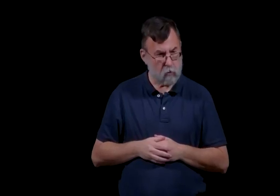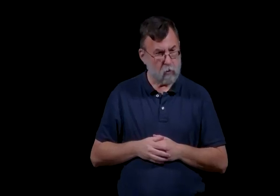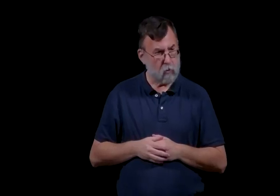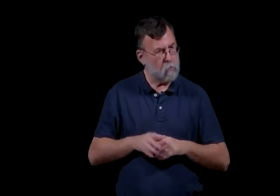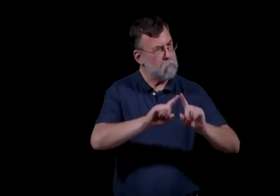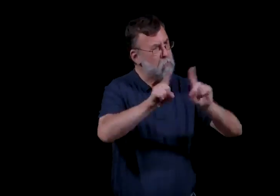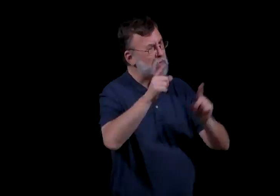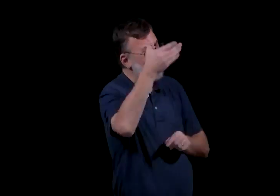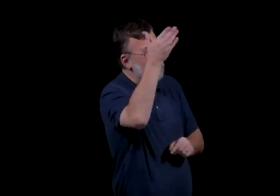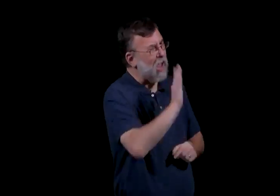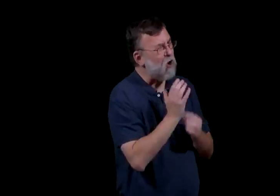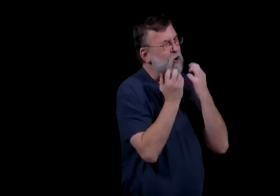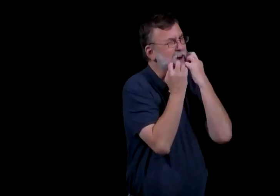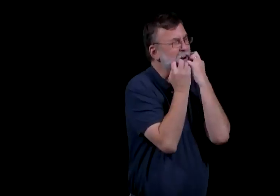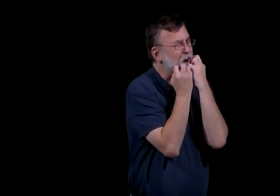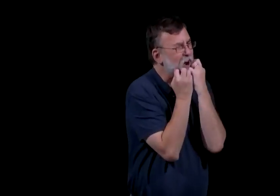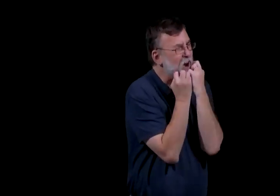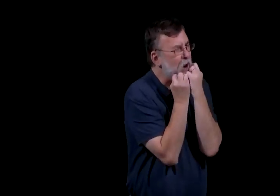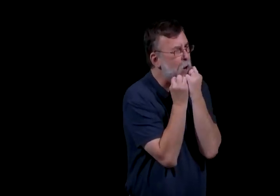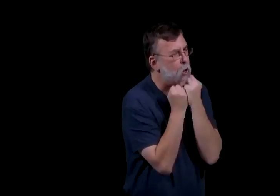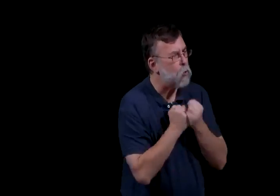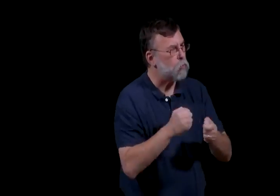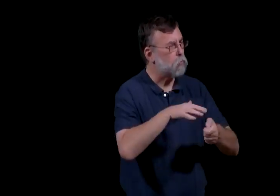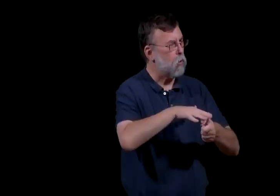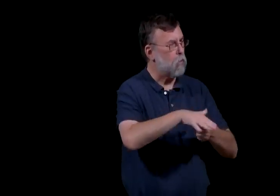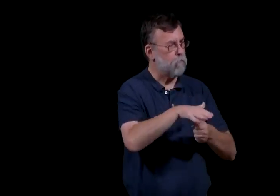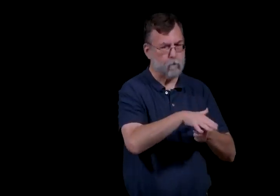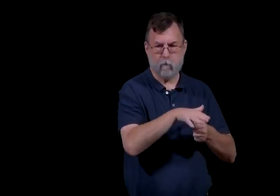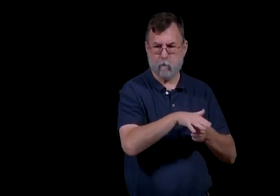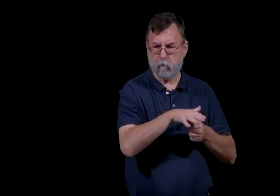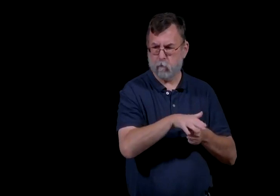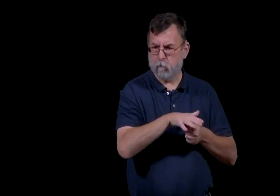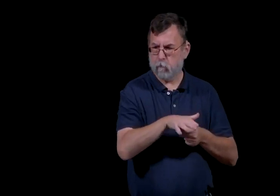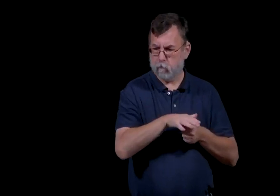fire. But God cares enough